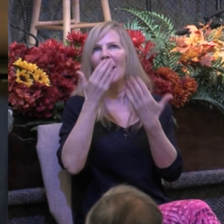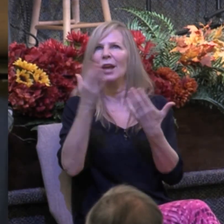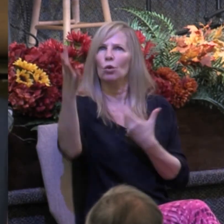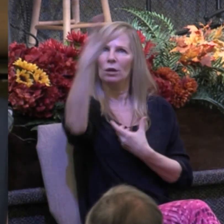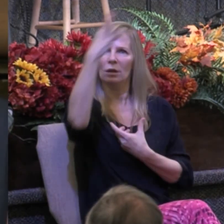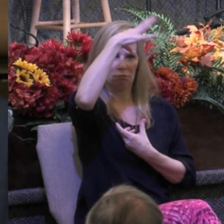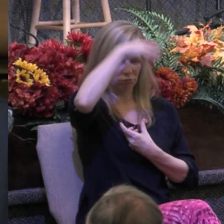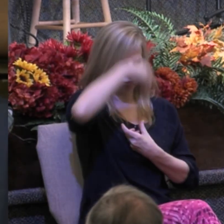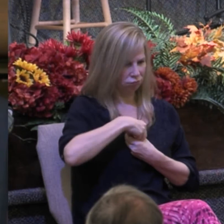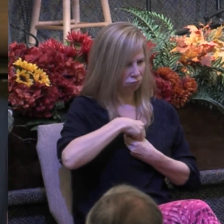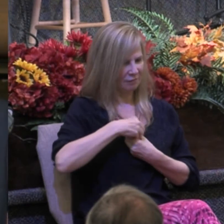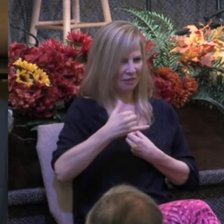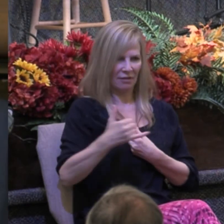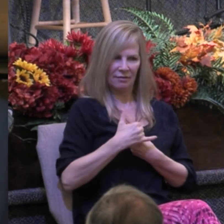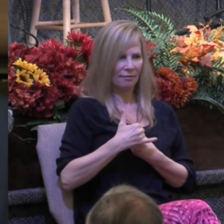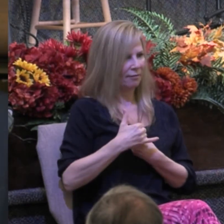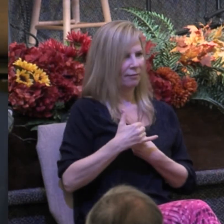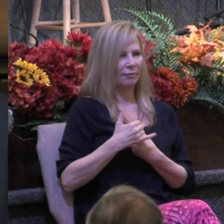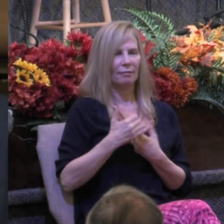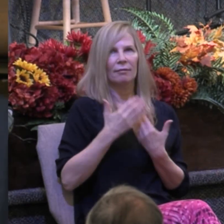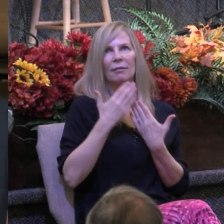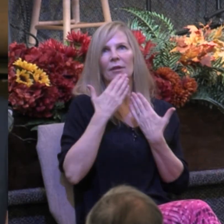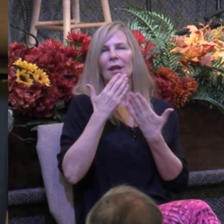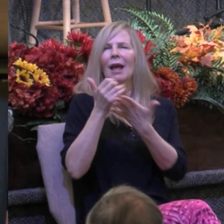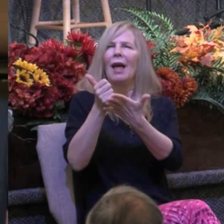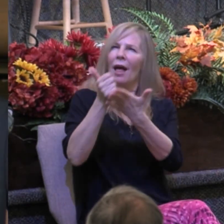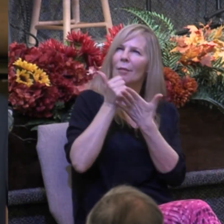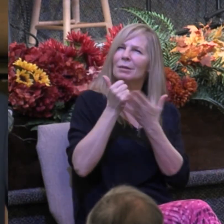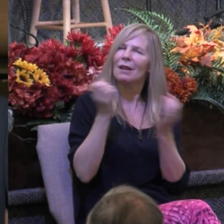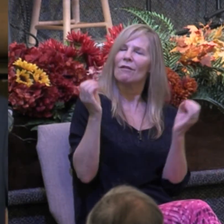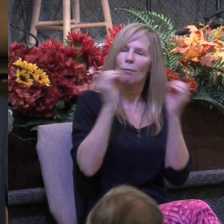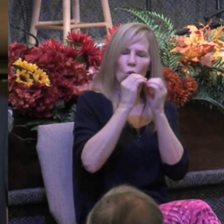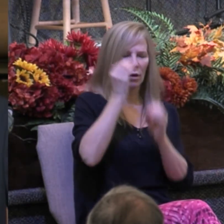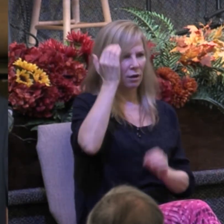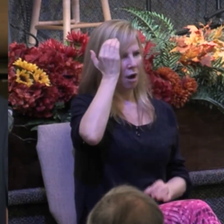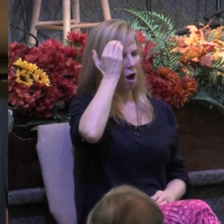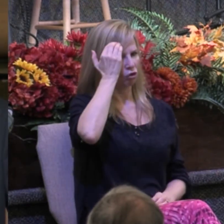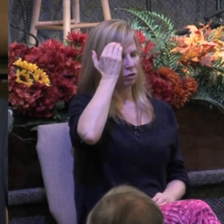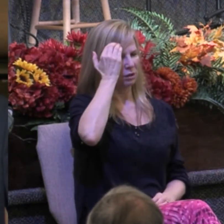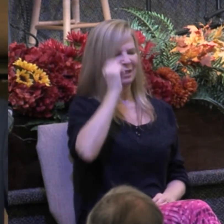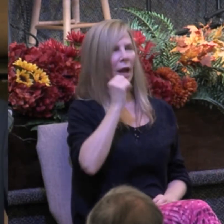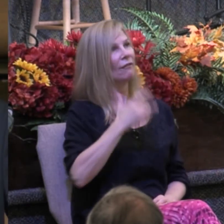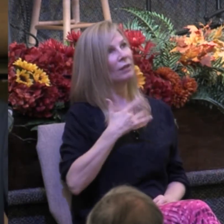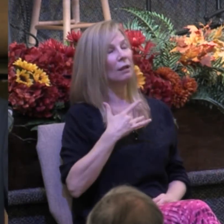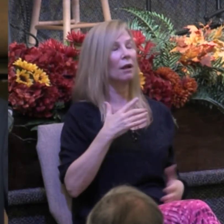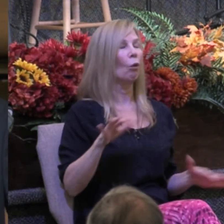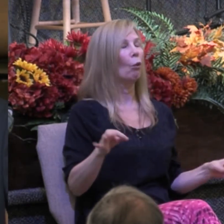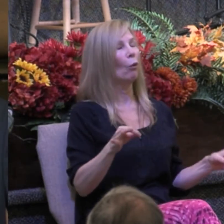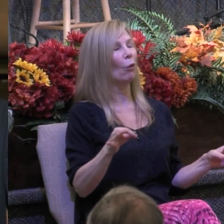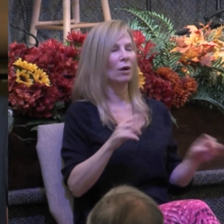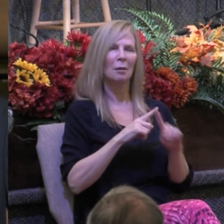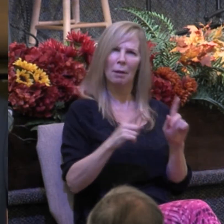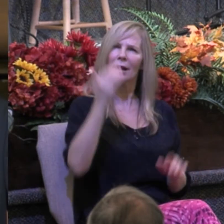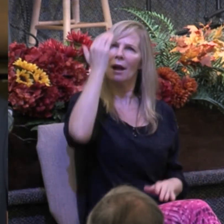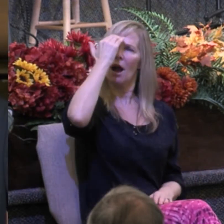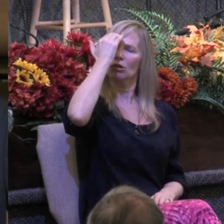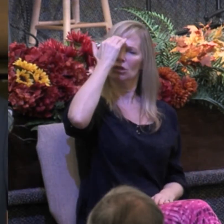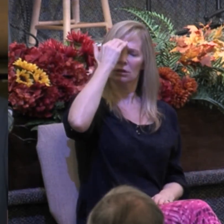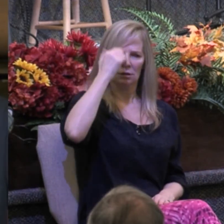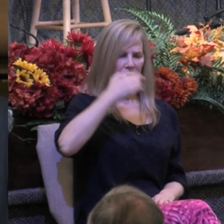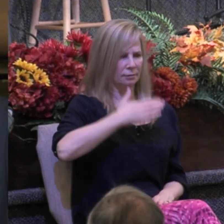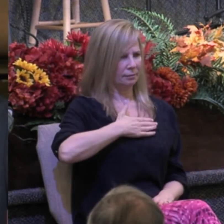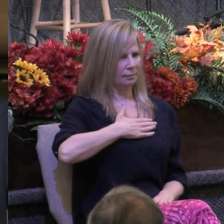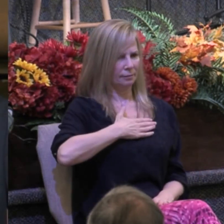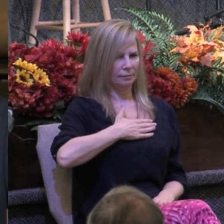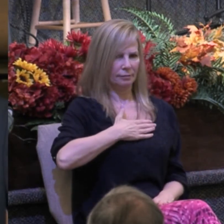We pray that you'll help us, Lord, to have even more of a consciousness, not a feeling, but a consciousness, an awareness